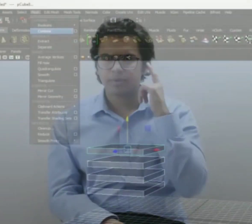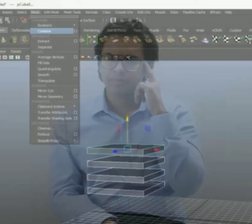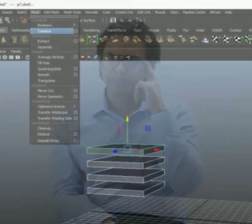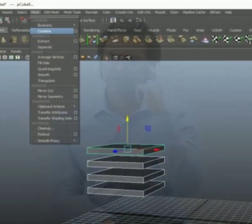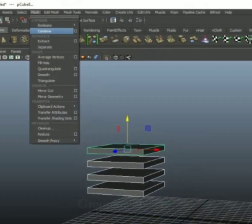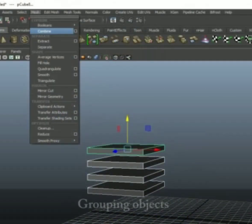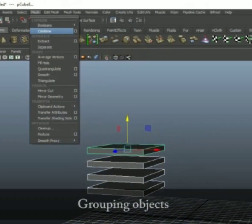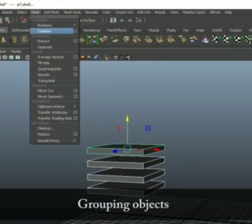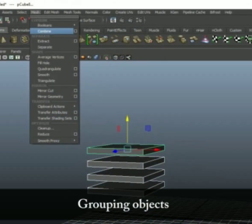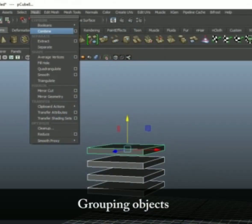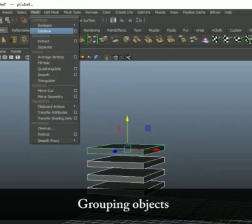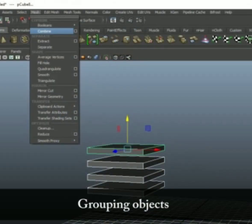Grouping objects.